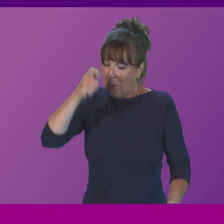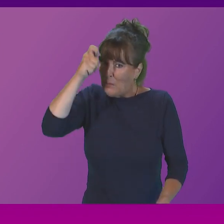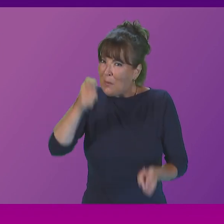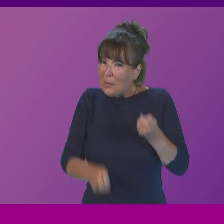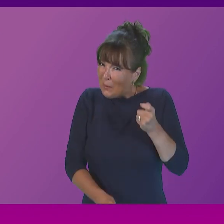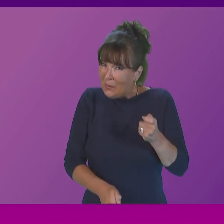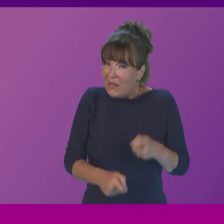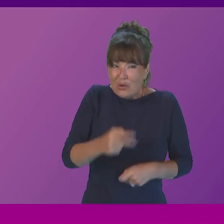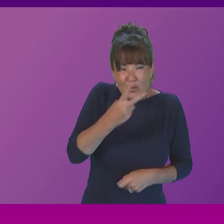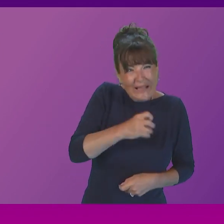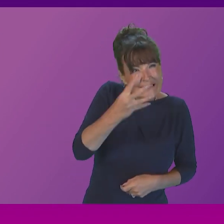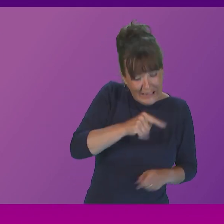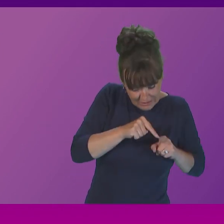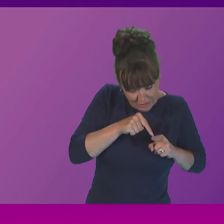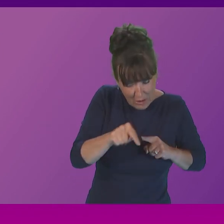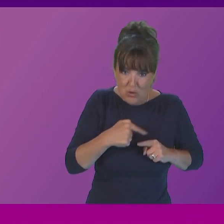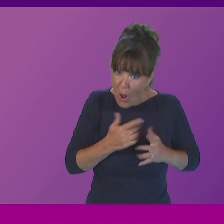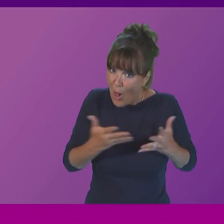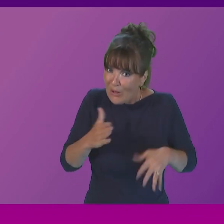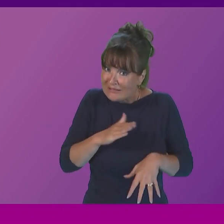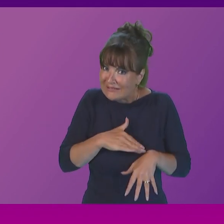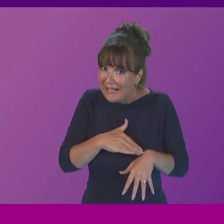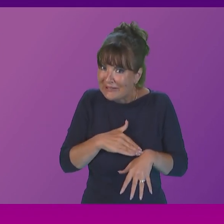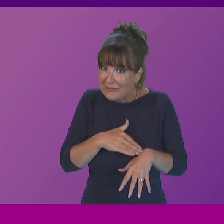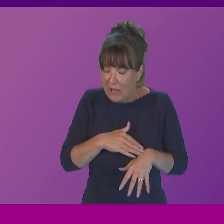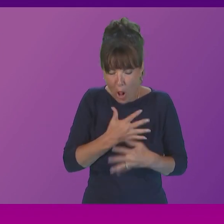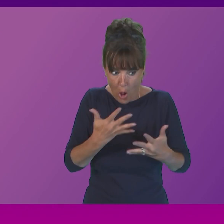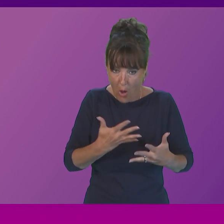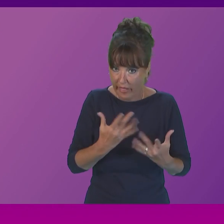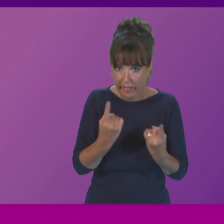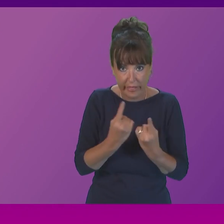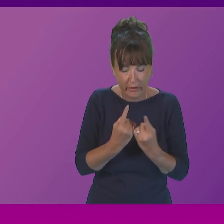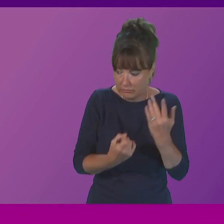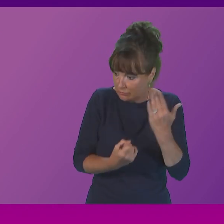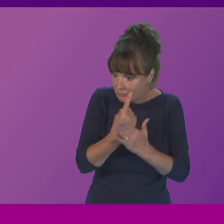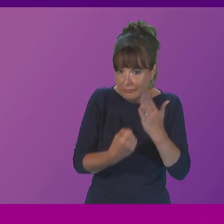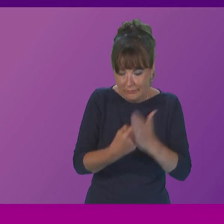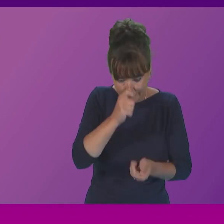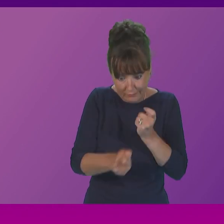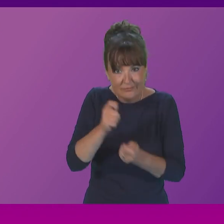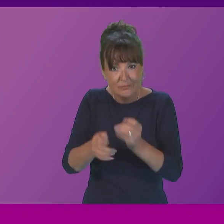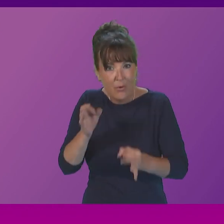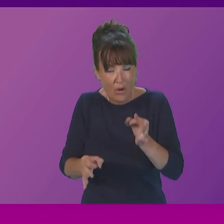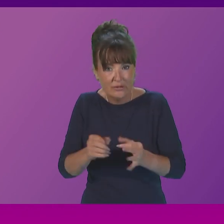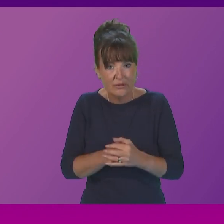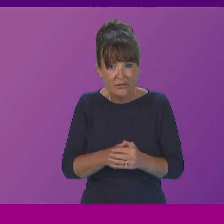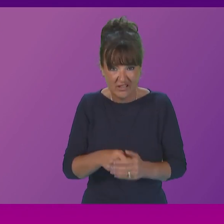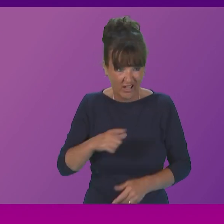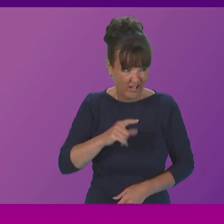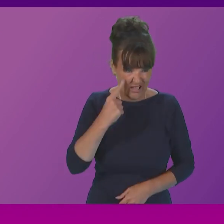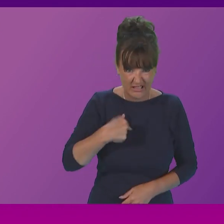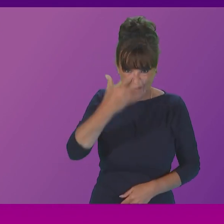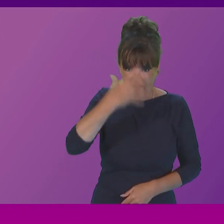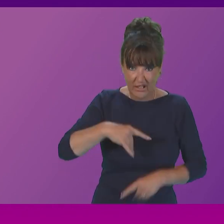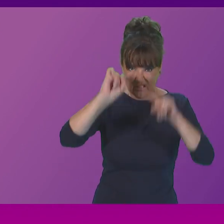long time in politics. And not only has a lot changed in politics, but so have the increasing number of wrinkles, frown